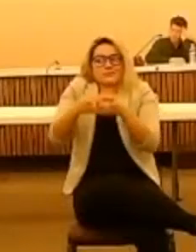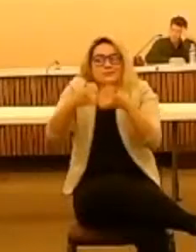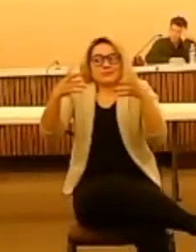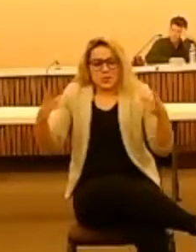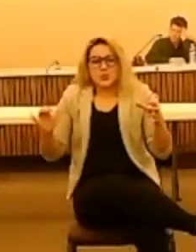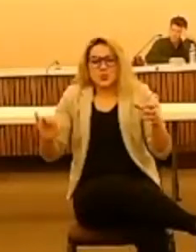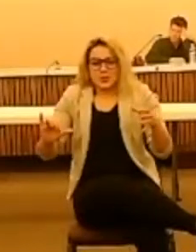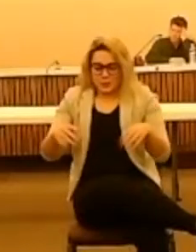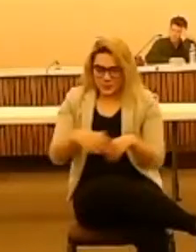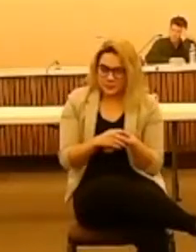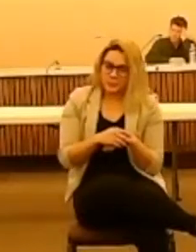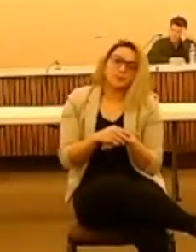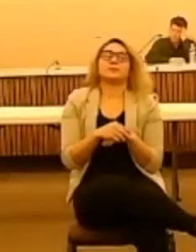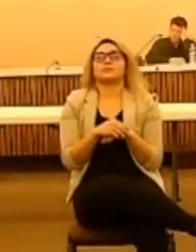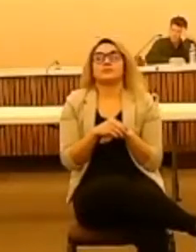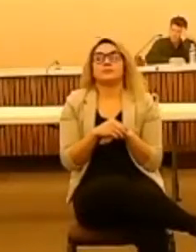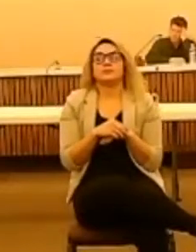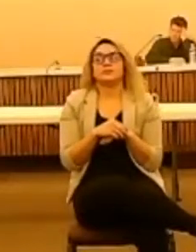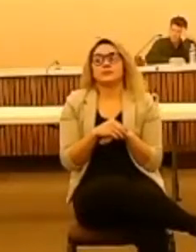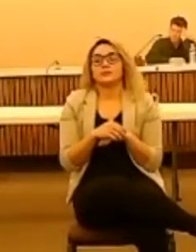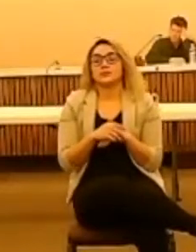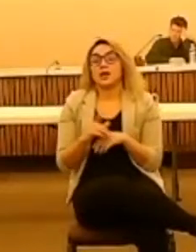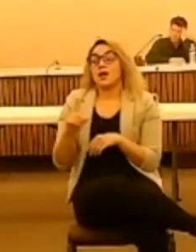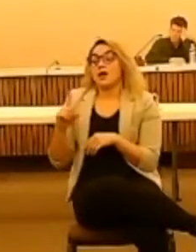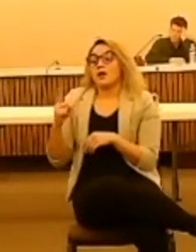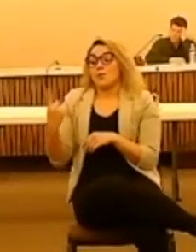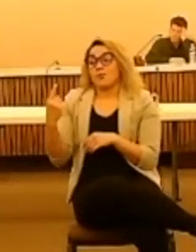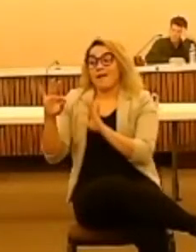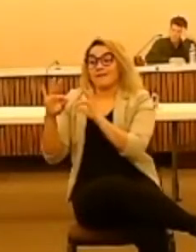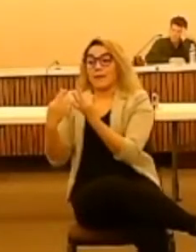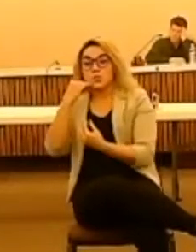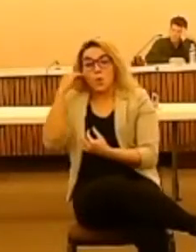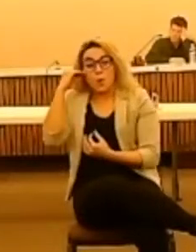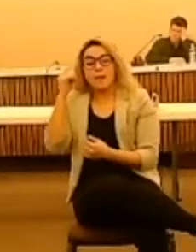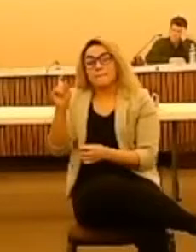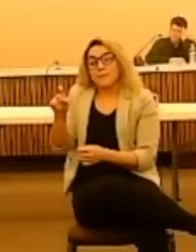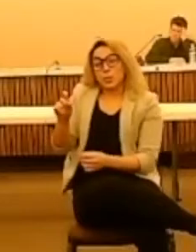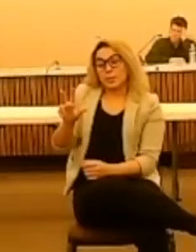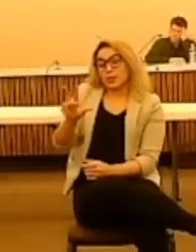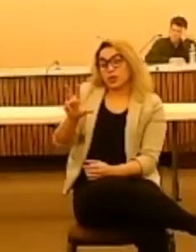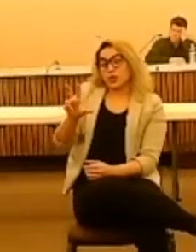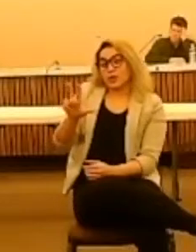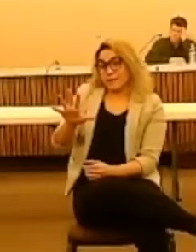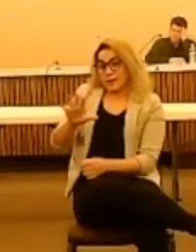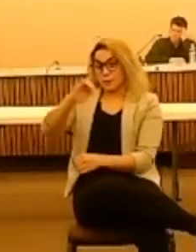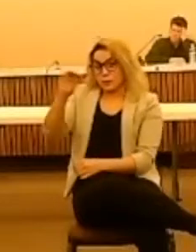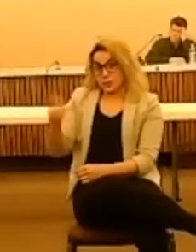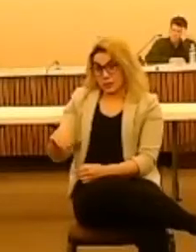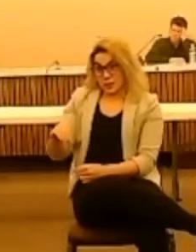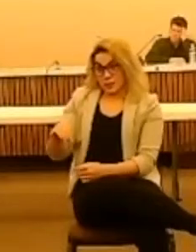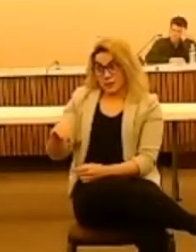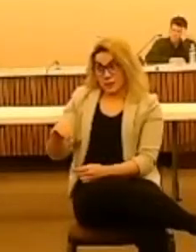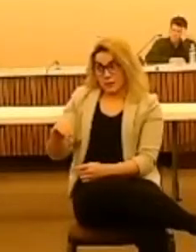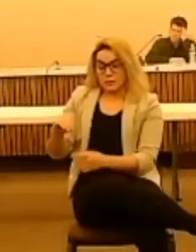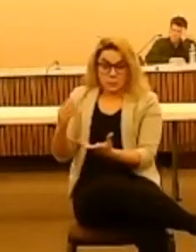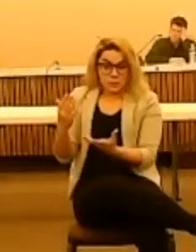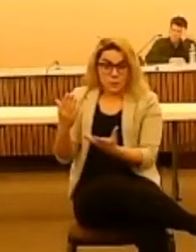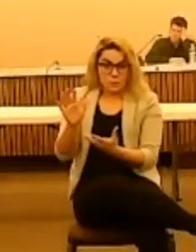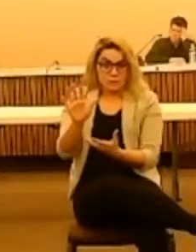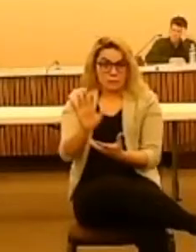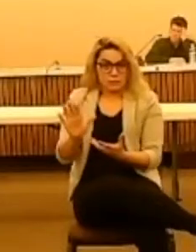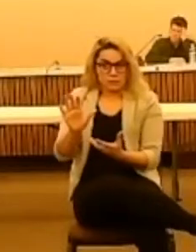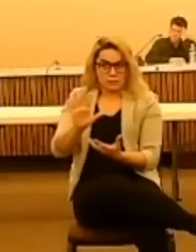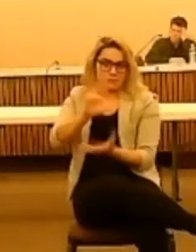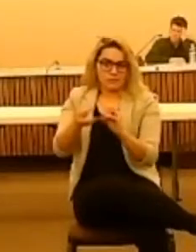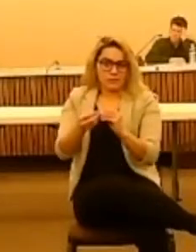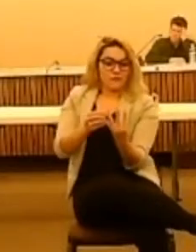single family homes was originally set at 35%. So 35% of the units within the PUD would be single family.